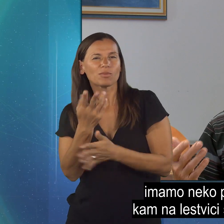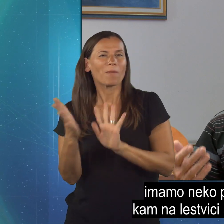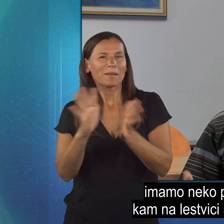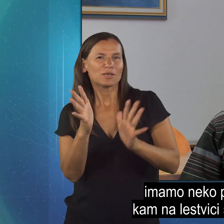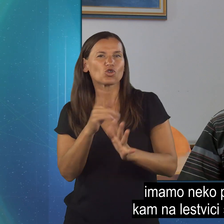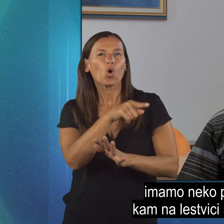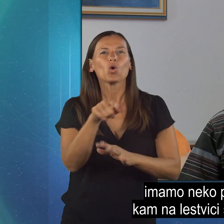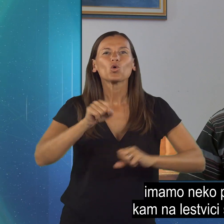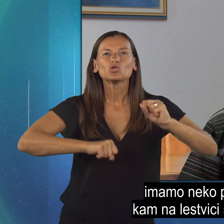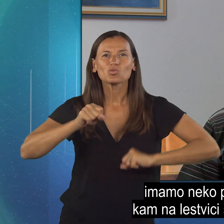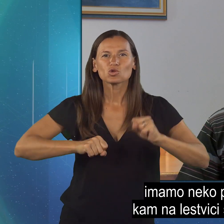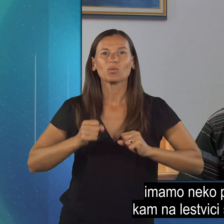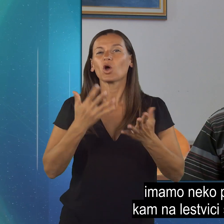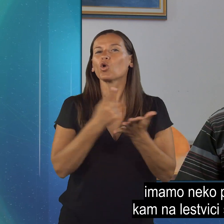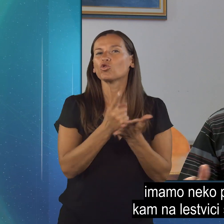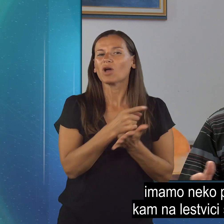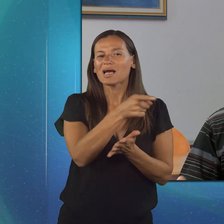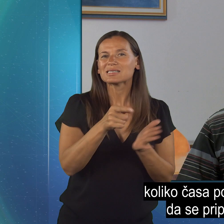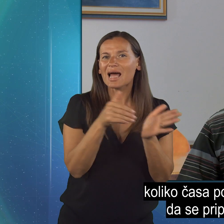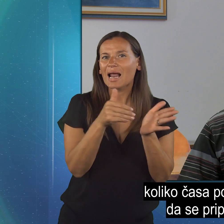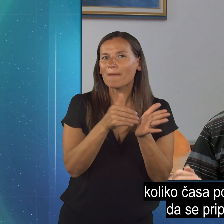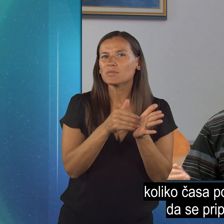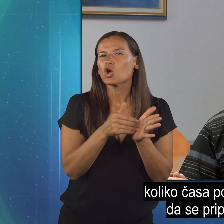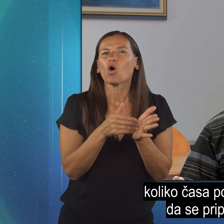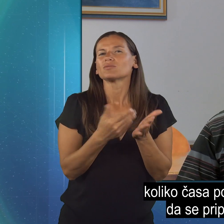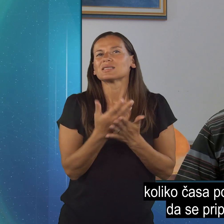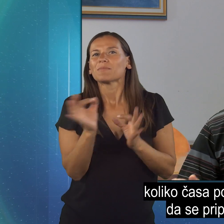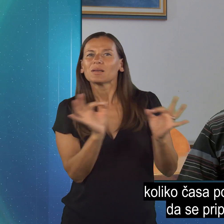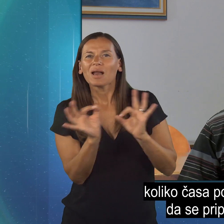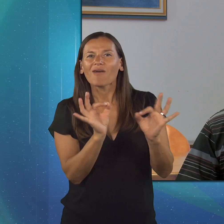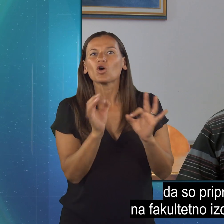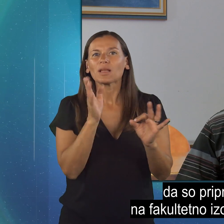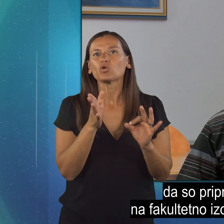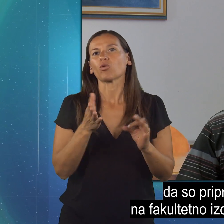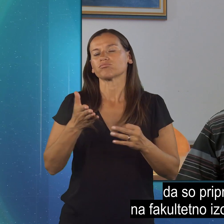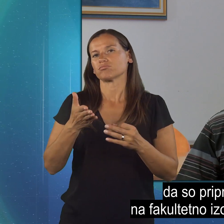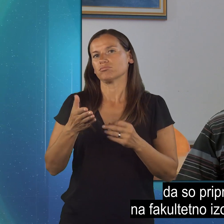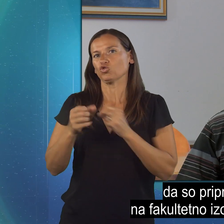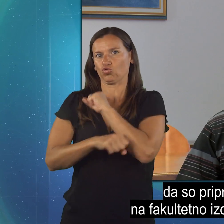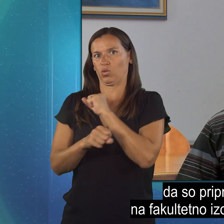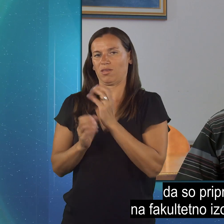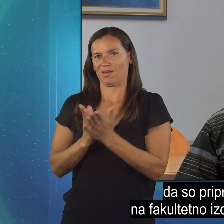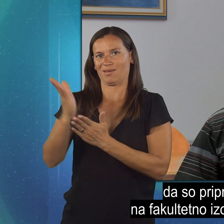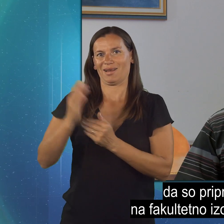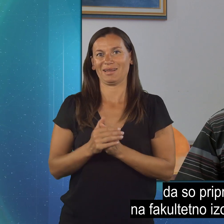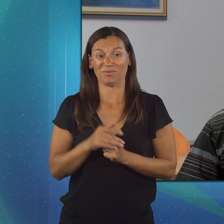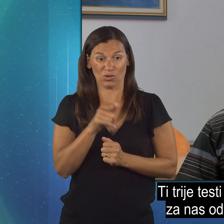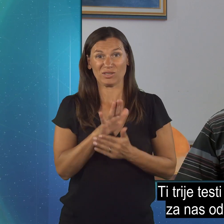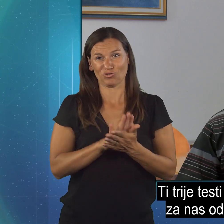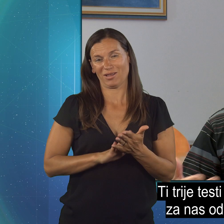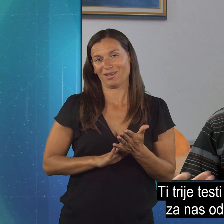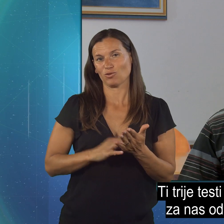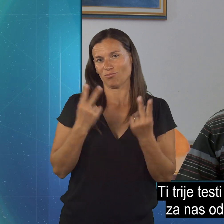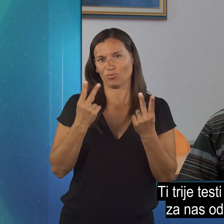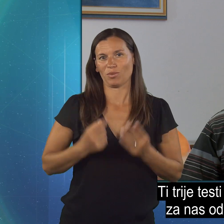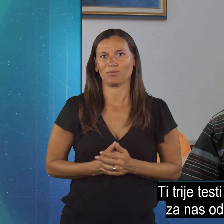they fit on the scale. How much time do they need to prepare to be ready for a college education? So those 3